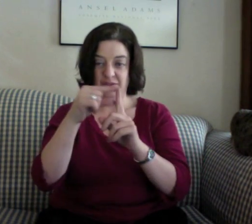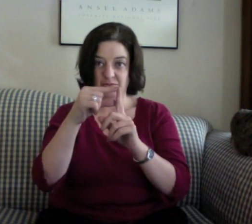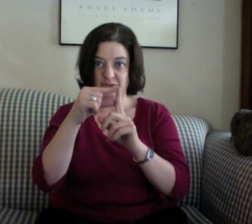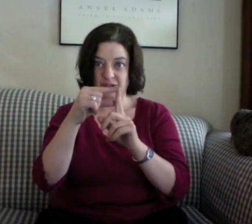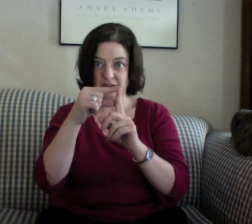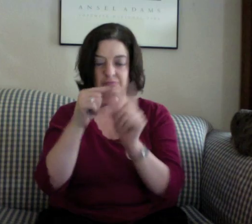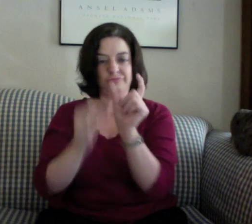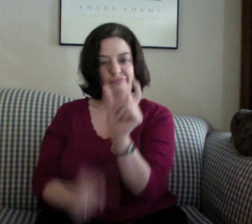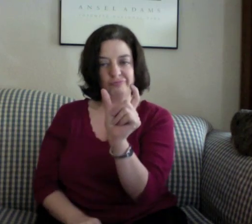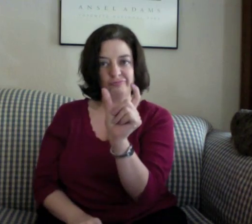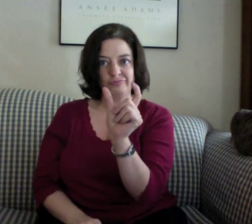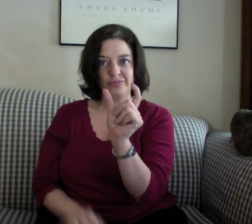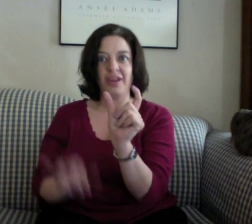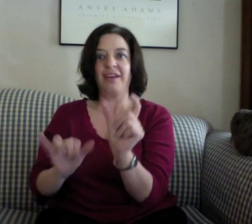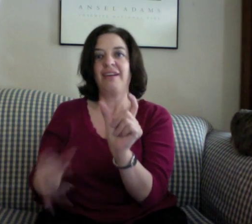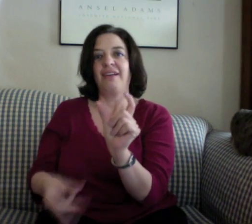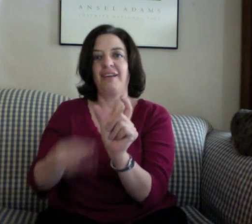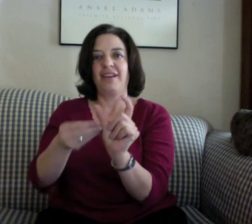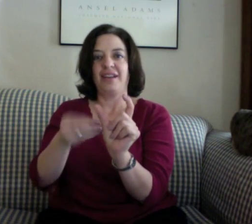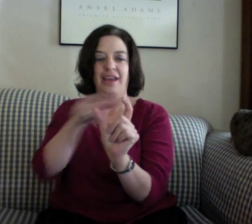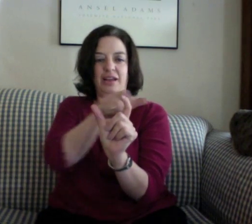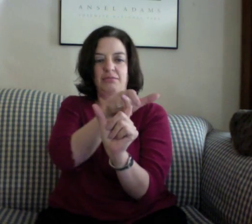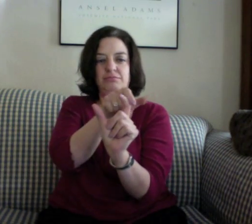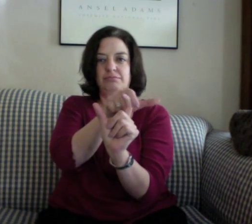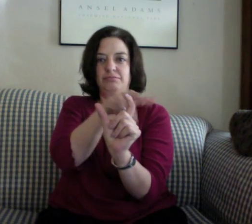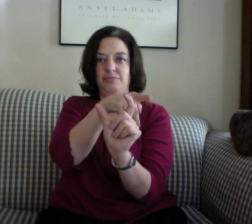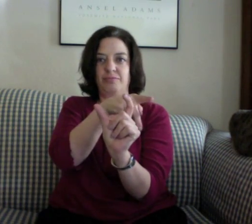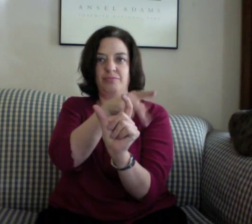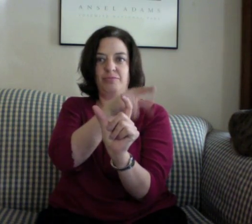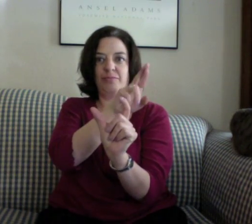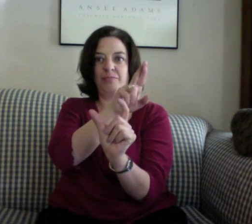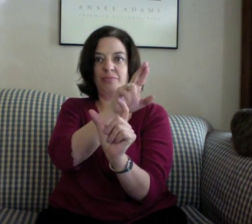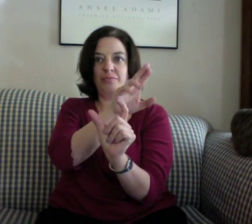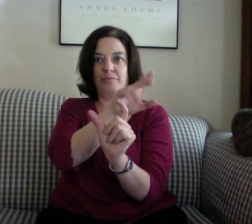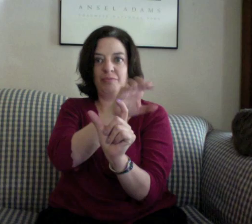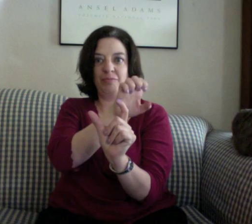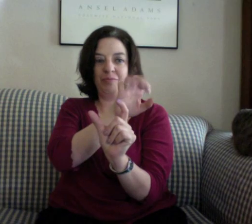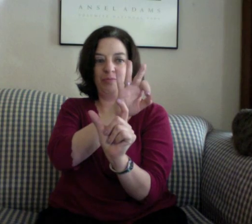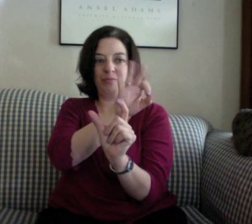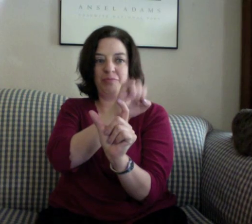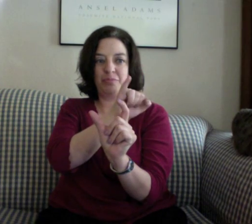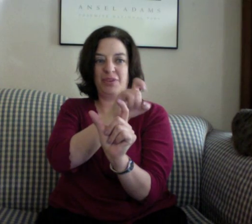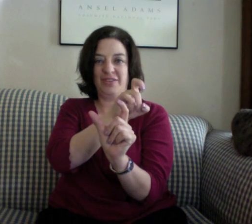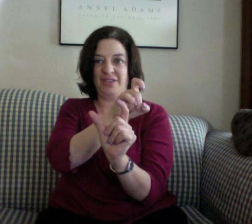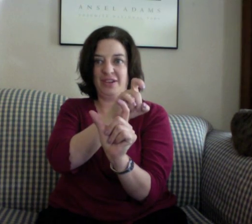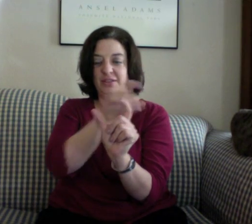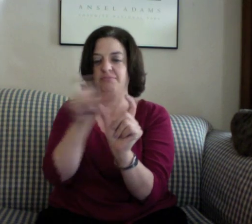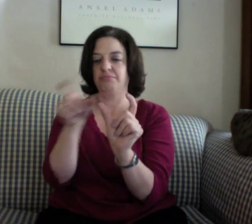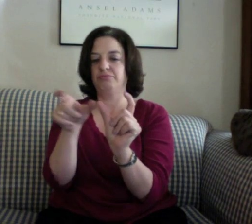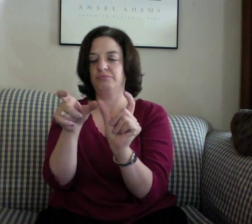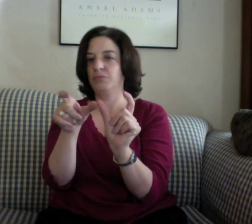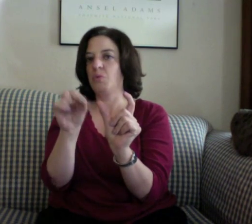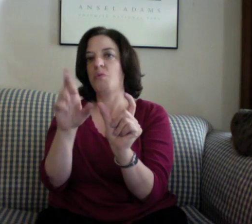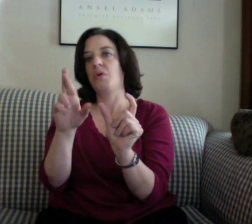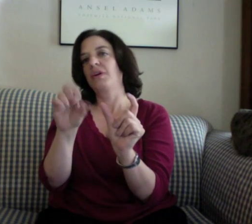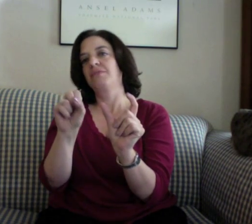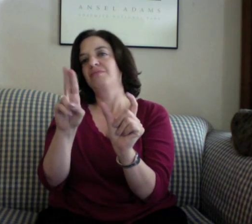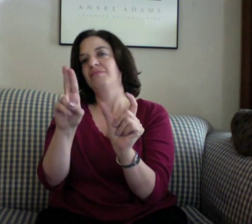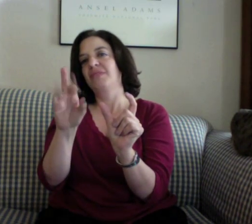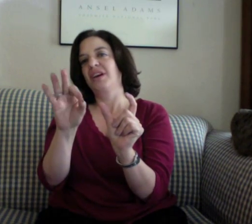In English, we have the basic word, and then we can add like a prefix onto the front, or a